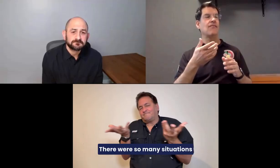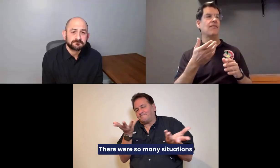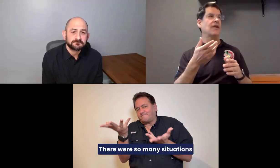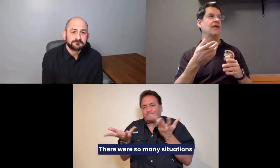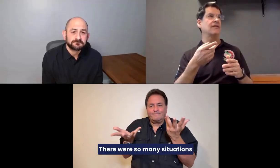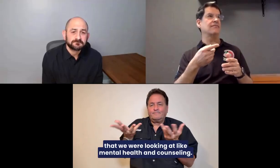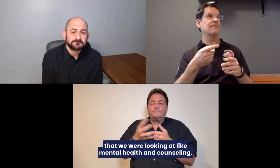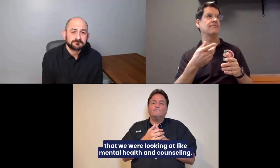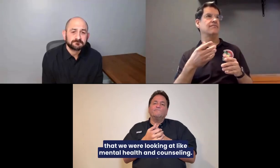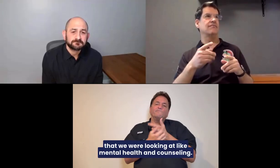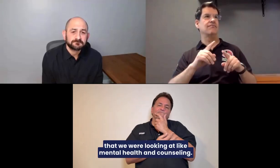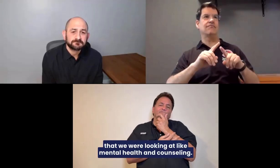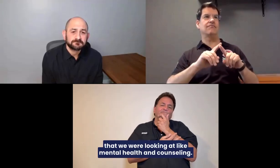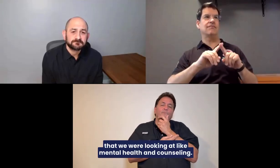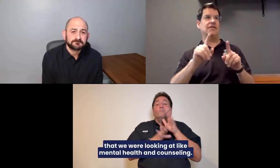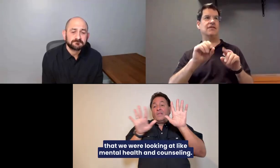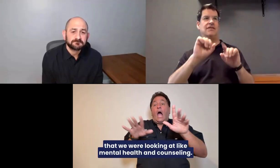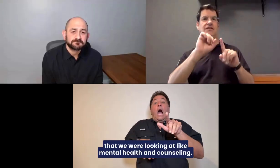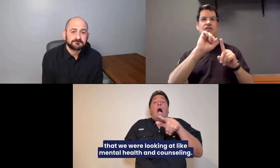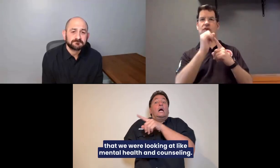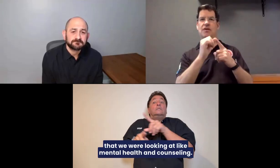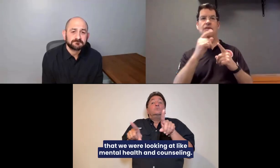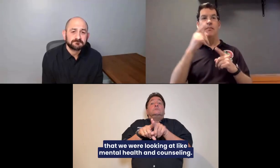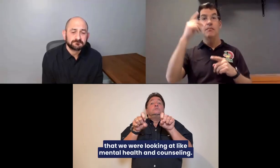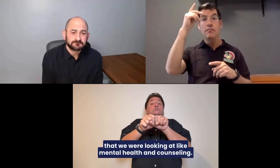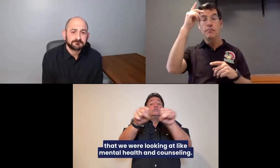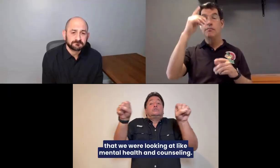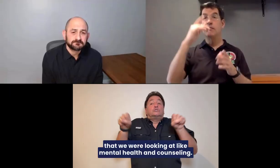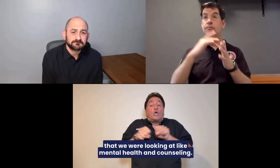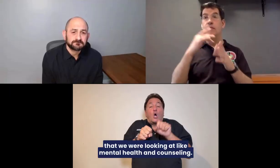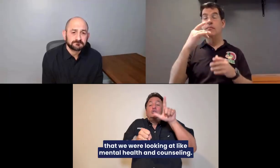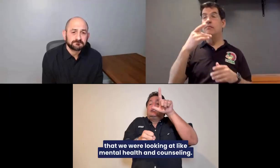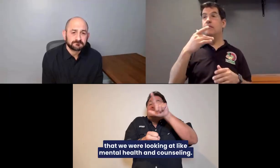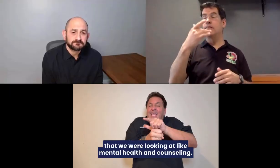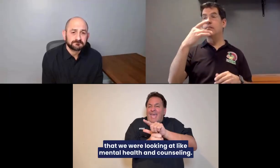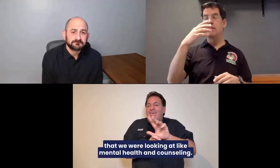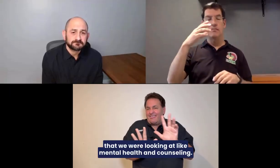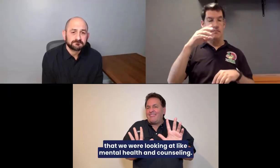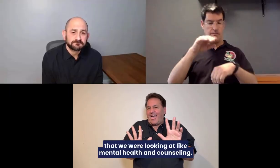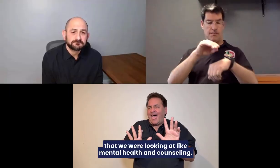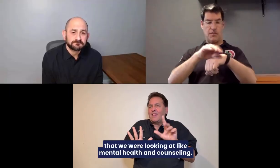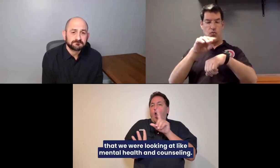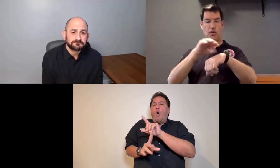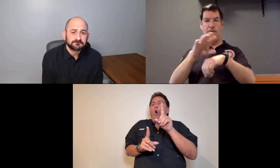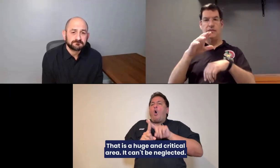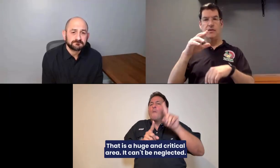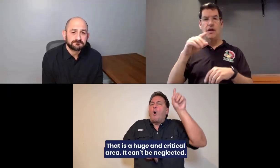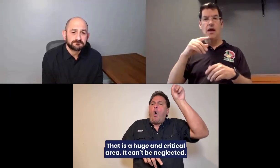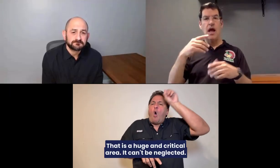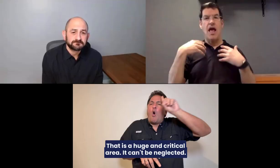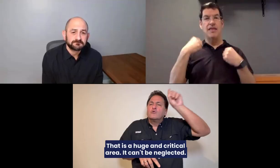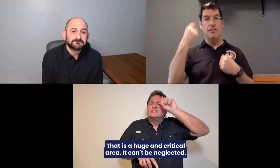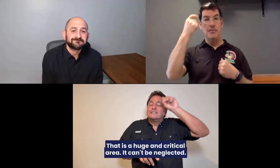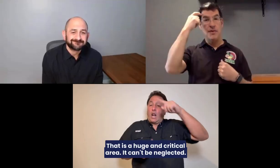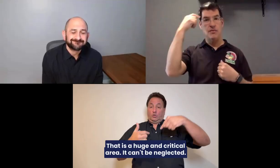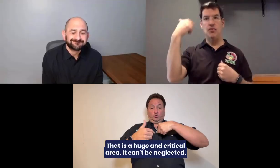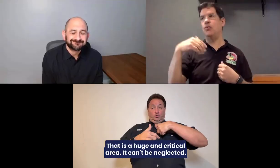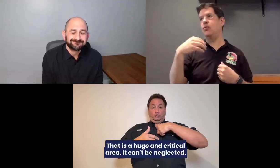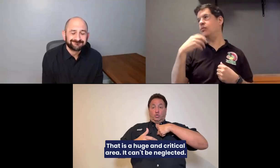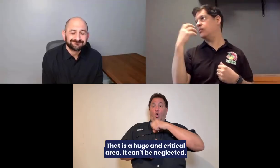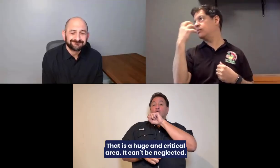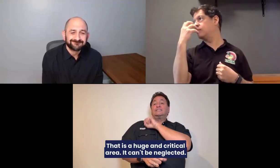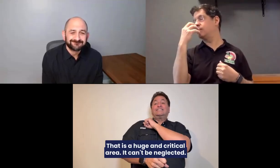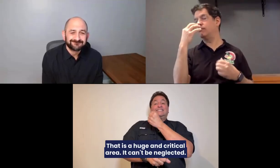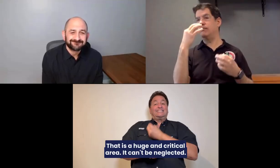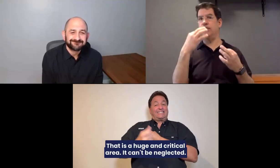situations that we were looking at, like mental health and counseling. That is a huge and